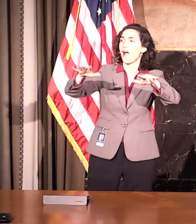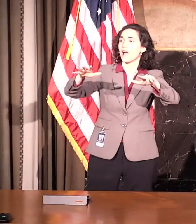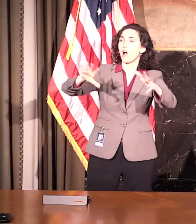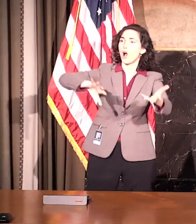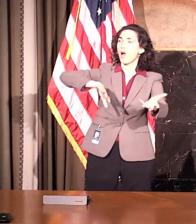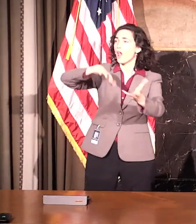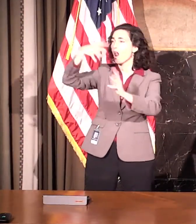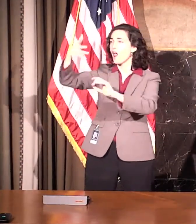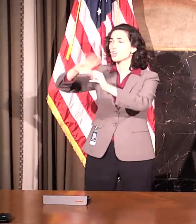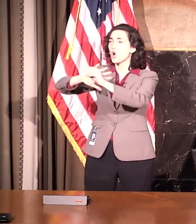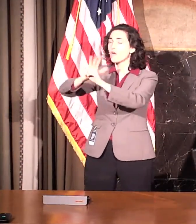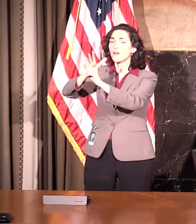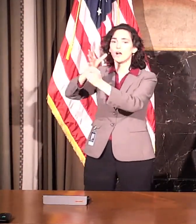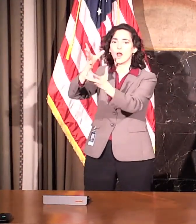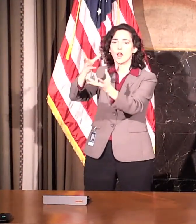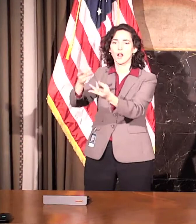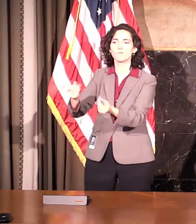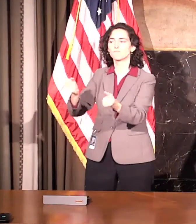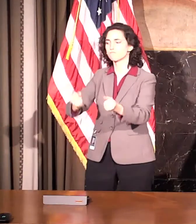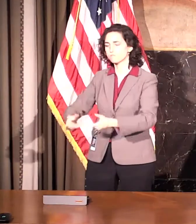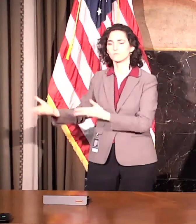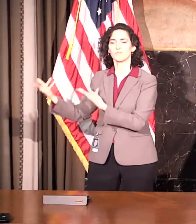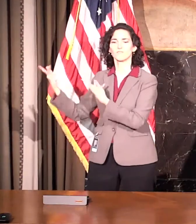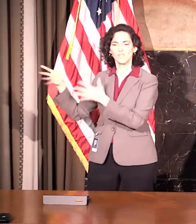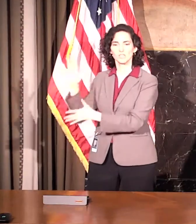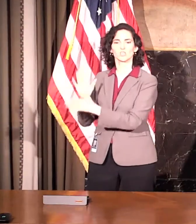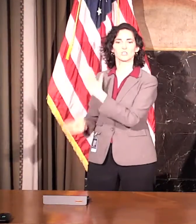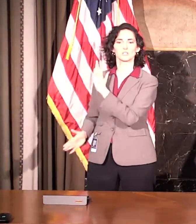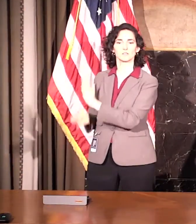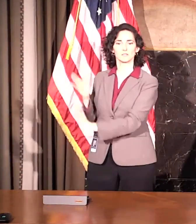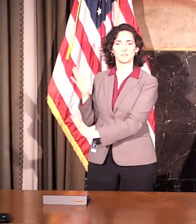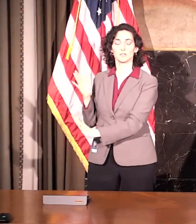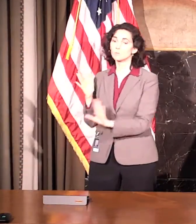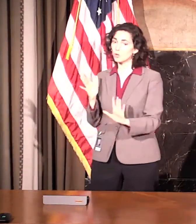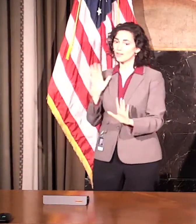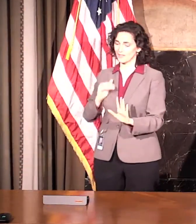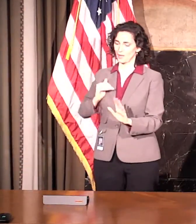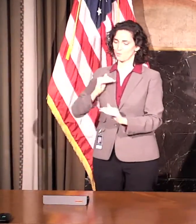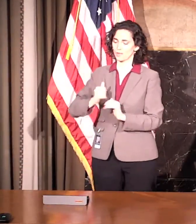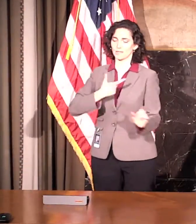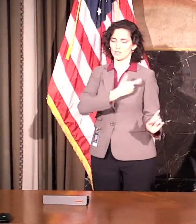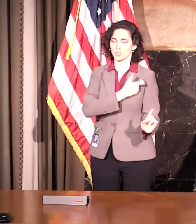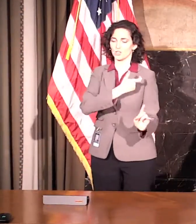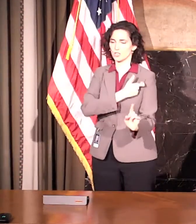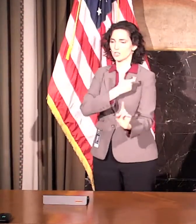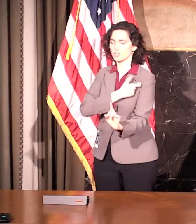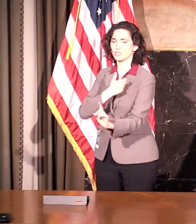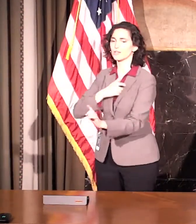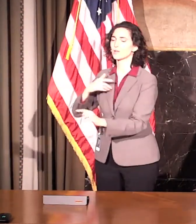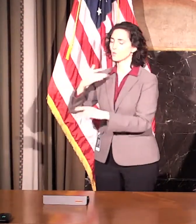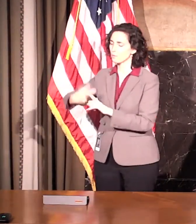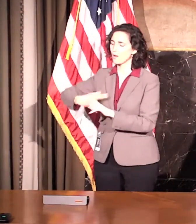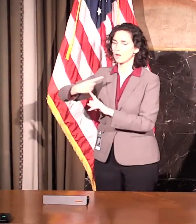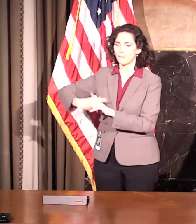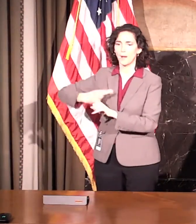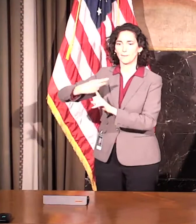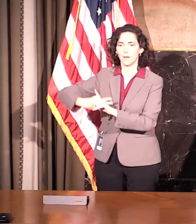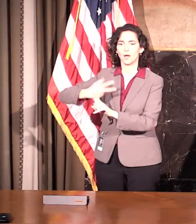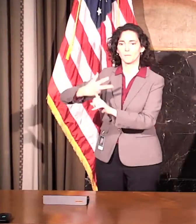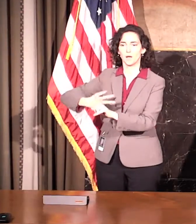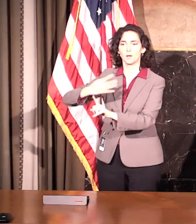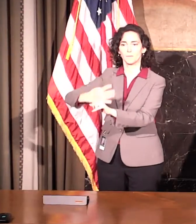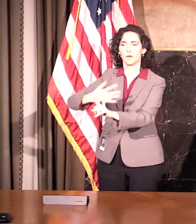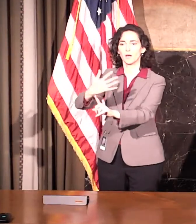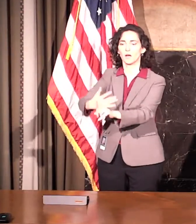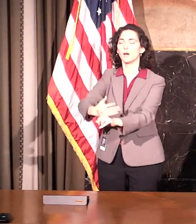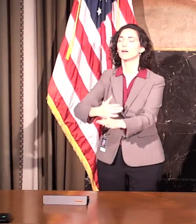And between now and when that happens, and it's going to take a number of months, I'm asking everyone again to